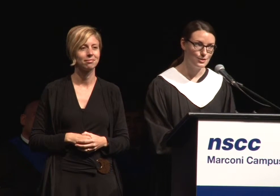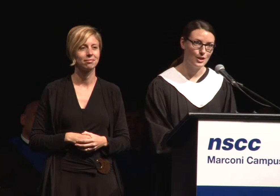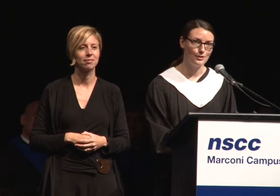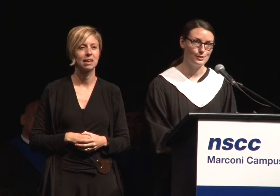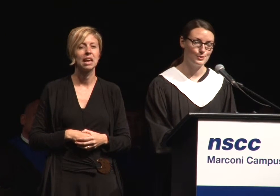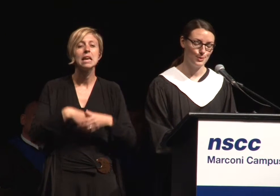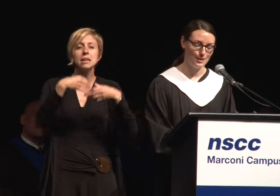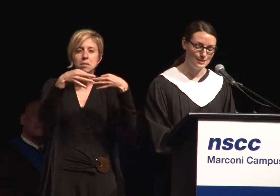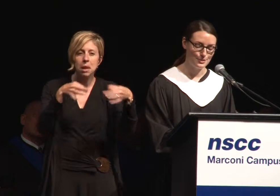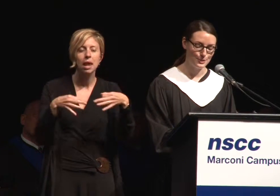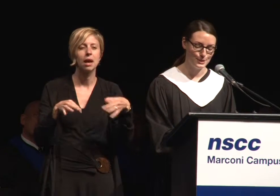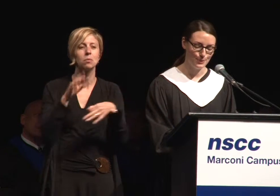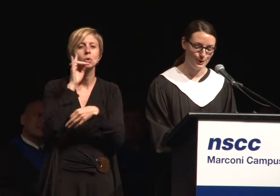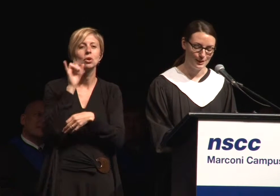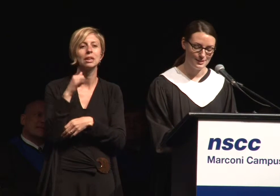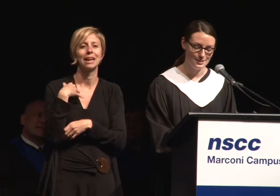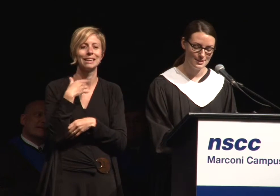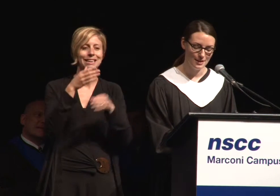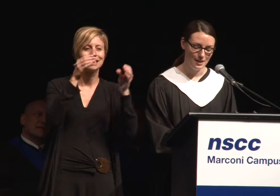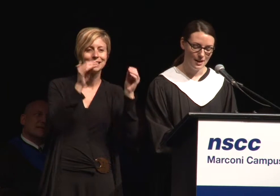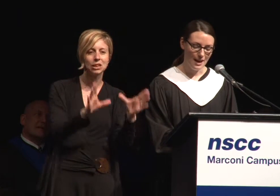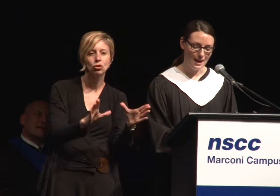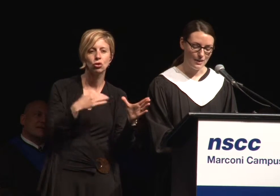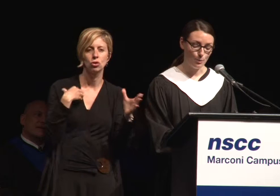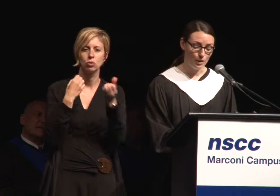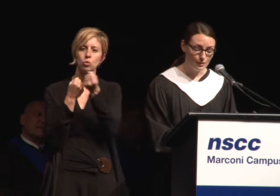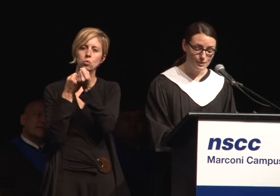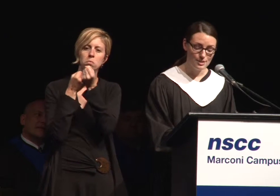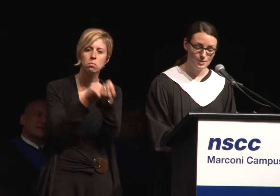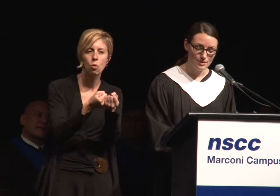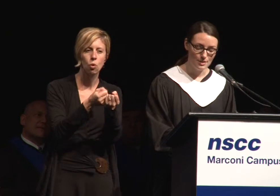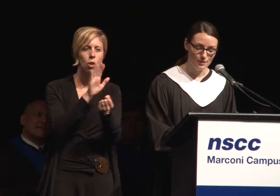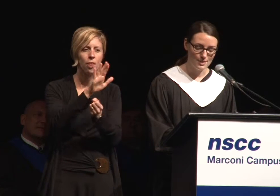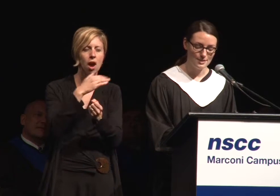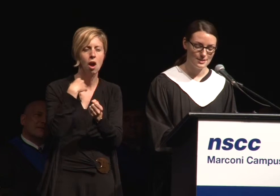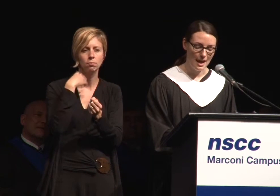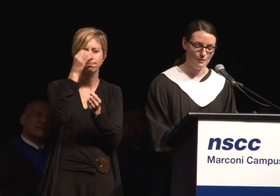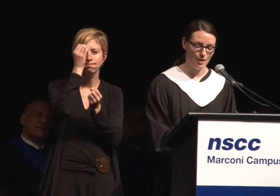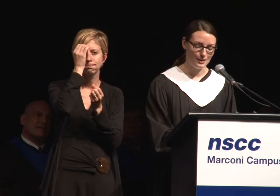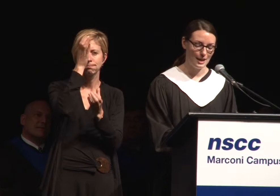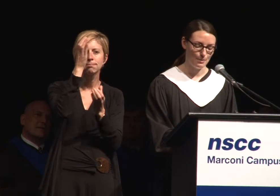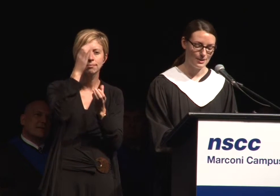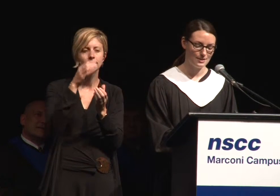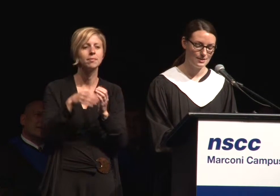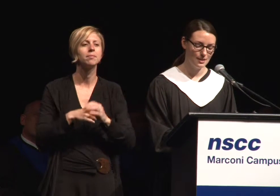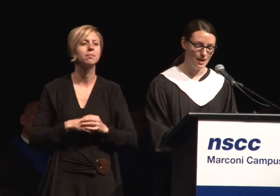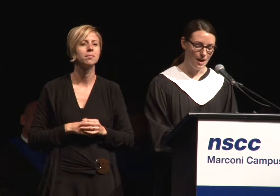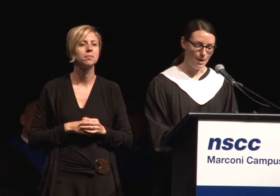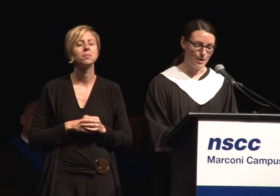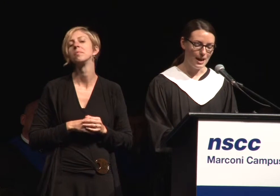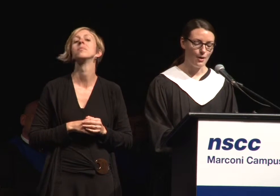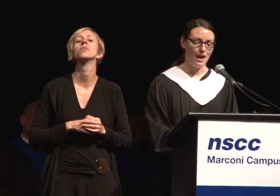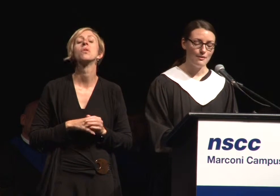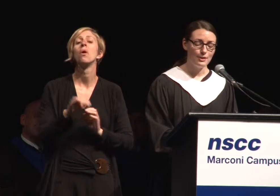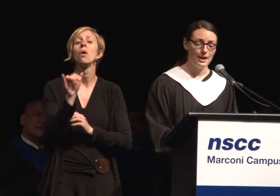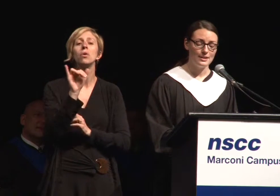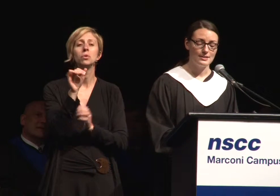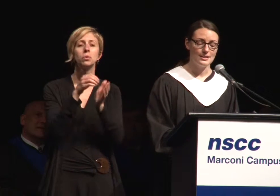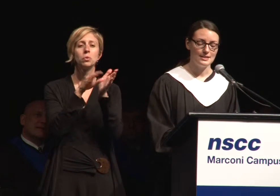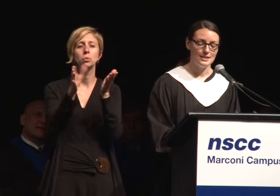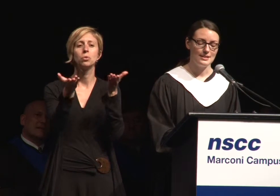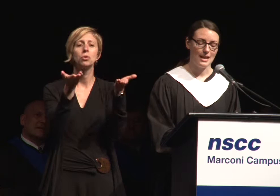fantastic instructors with industry experience and the wonderful student services staff on campus, about how